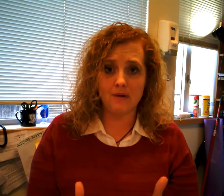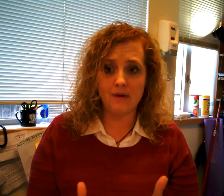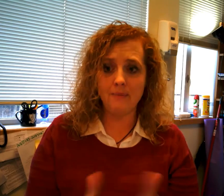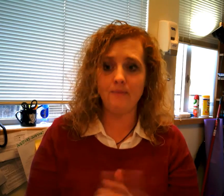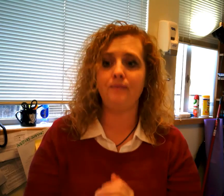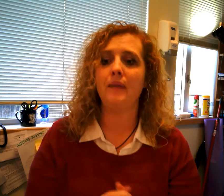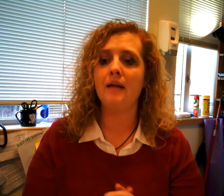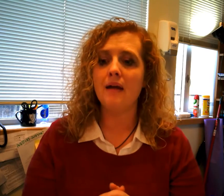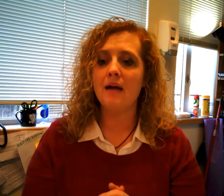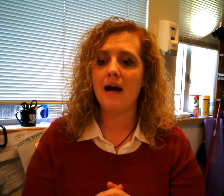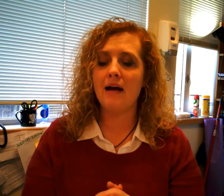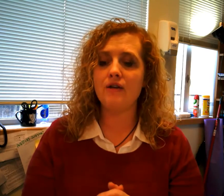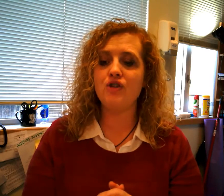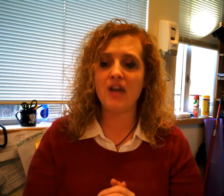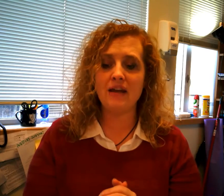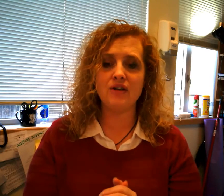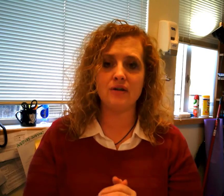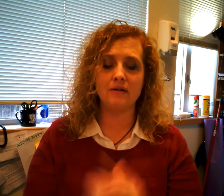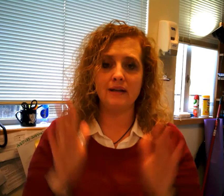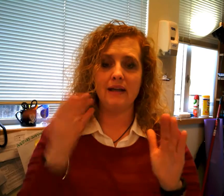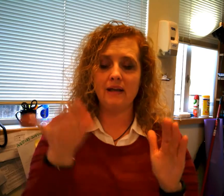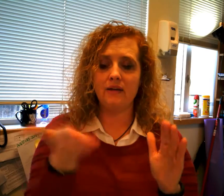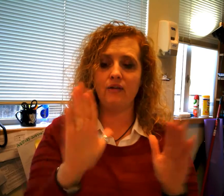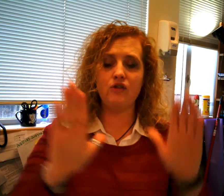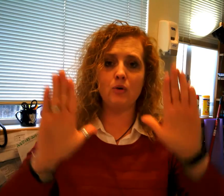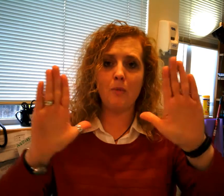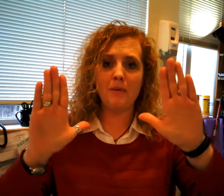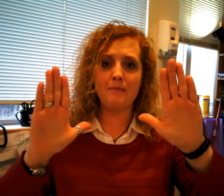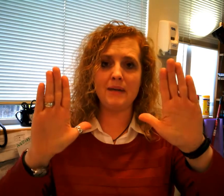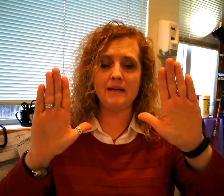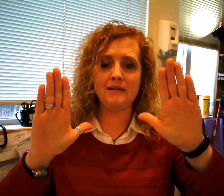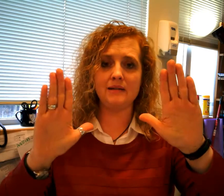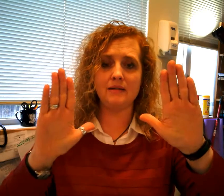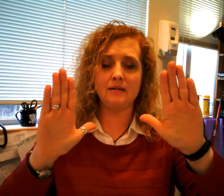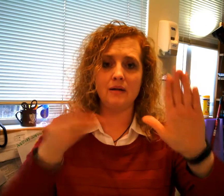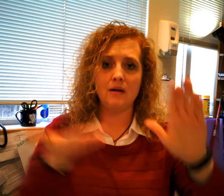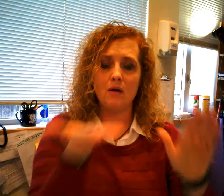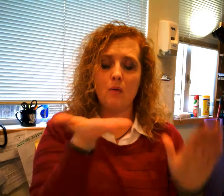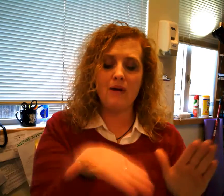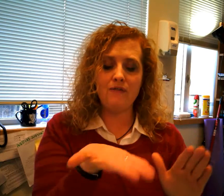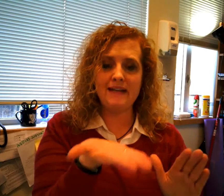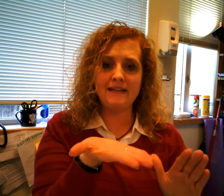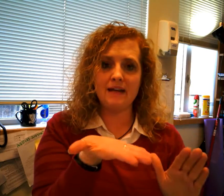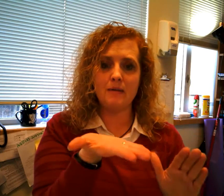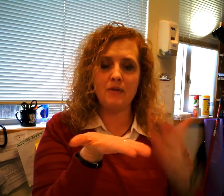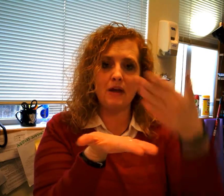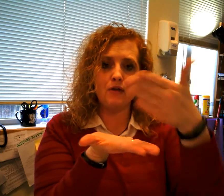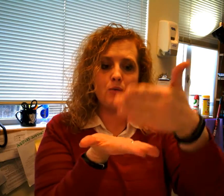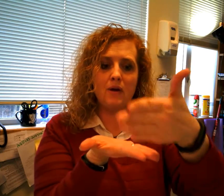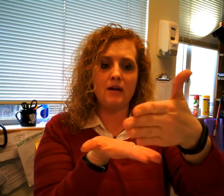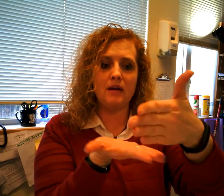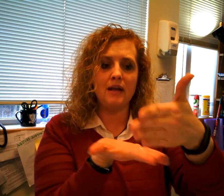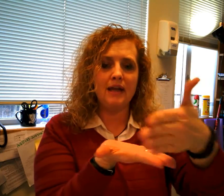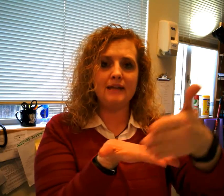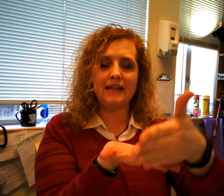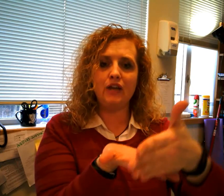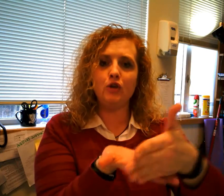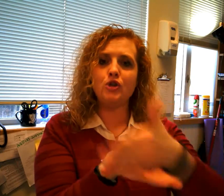Okay? Janitor is two open B's, one facing up. The other one is like you're